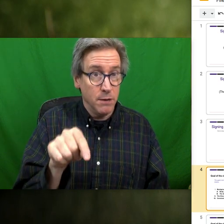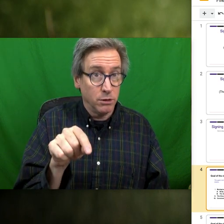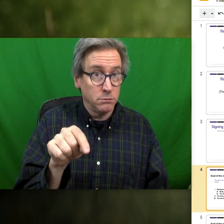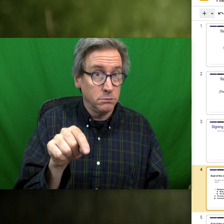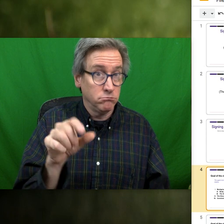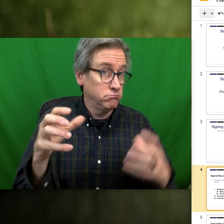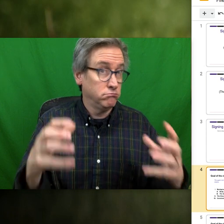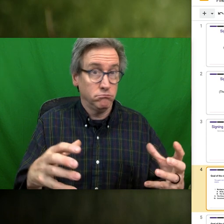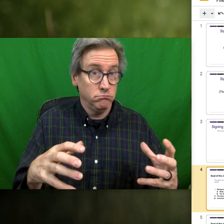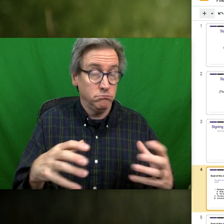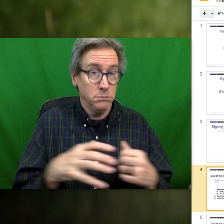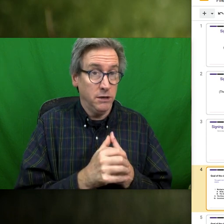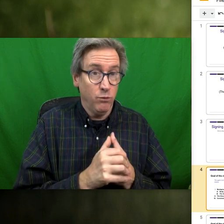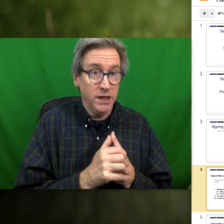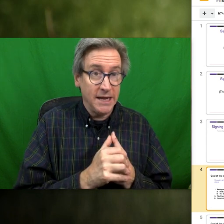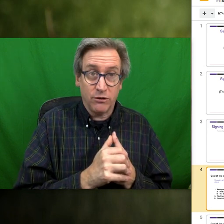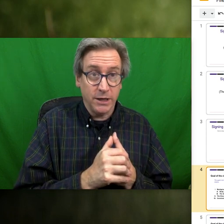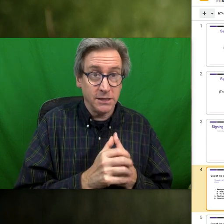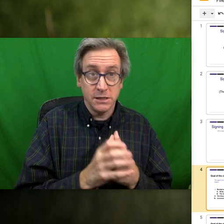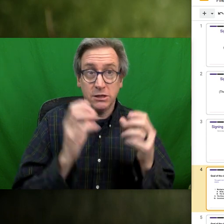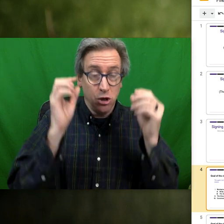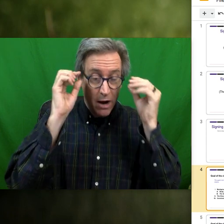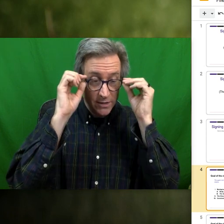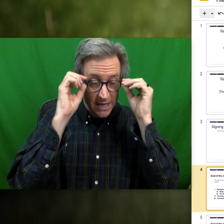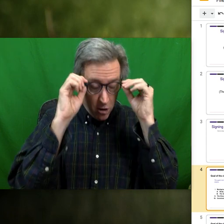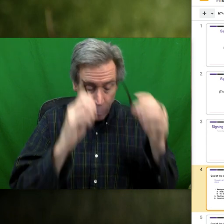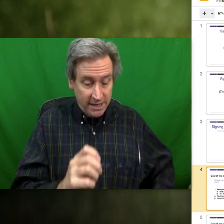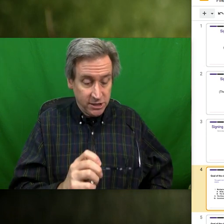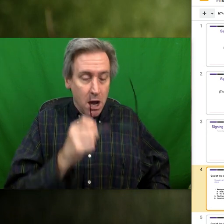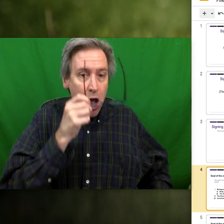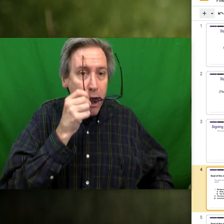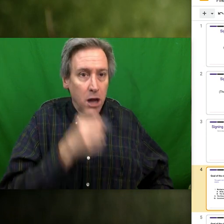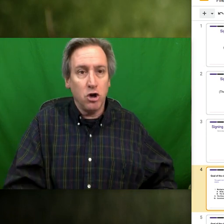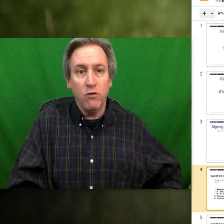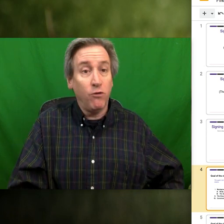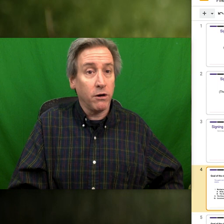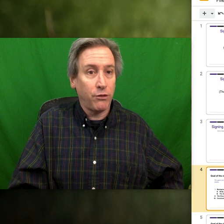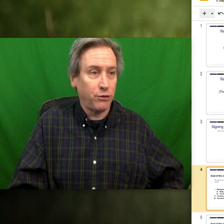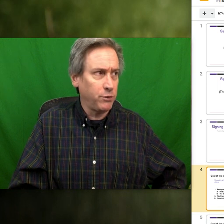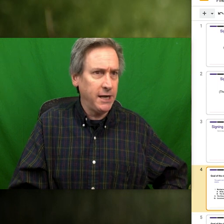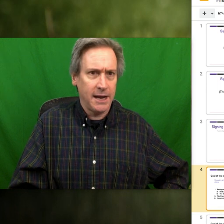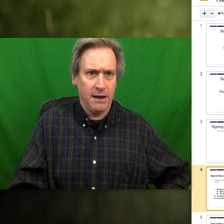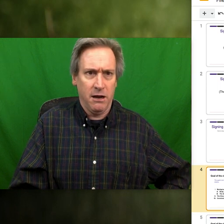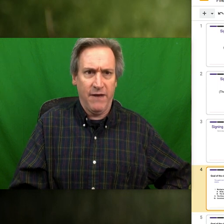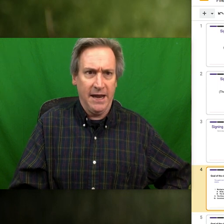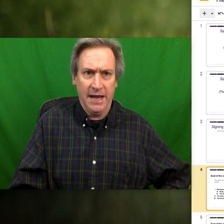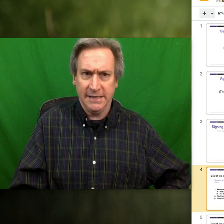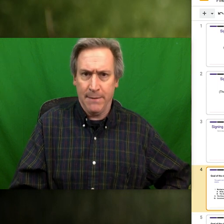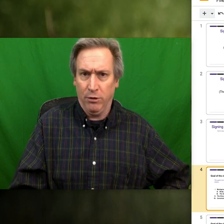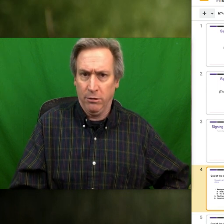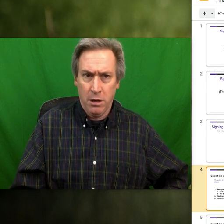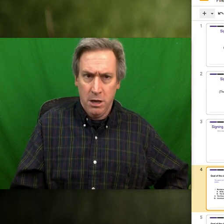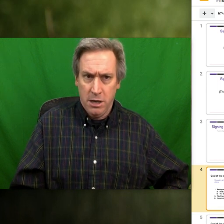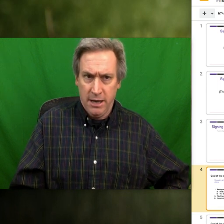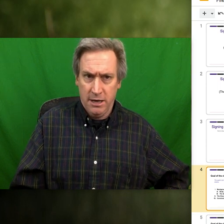good number. We like threes. So I would say always go for three of any